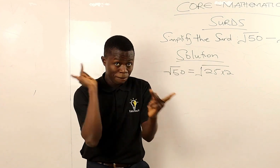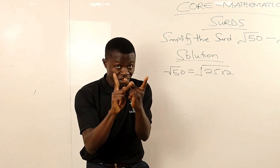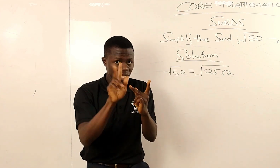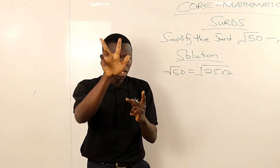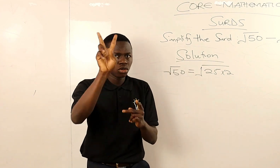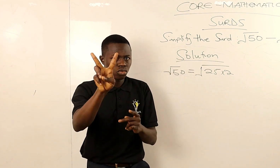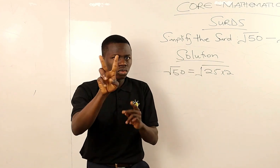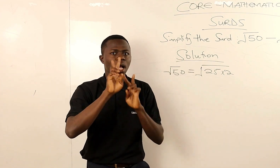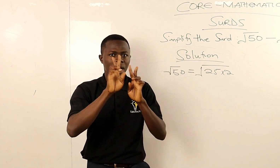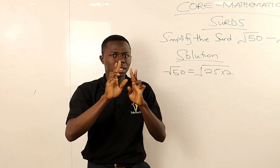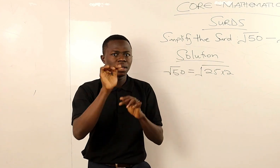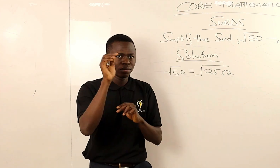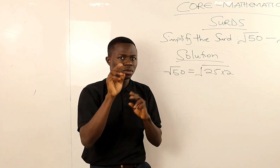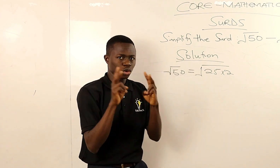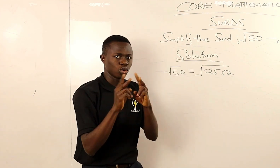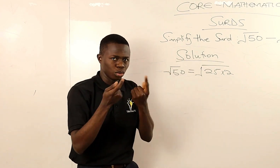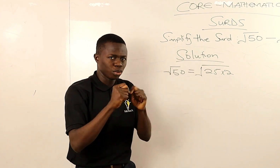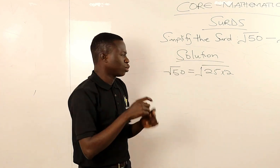numbers, one of them should be a perfect square.